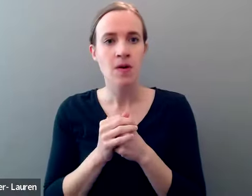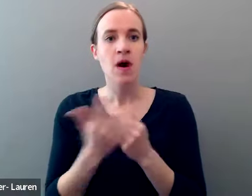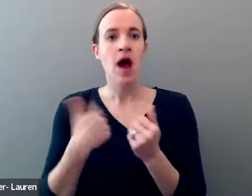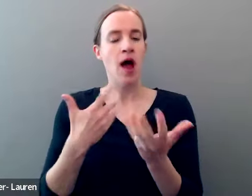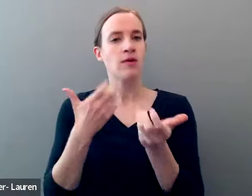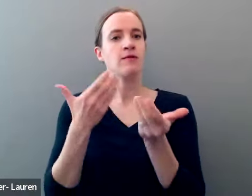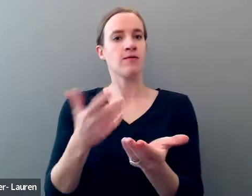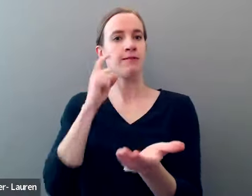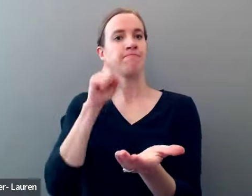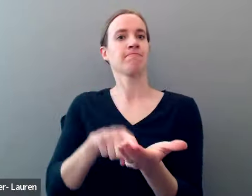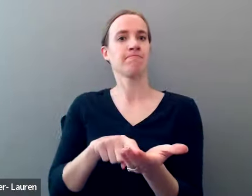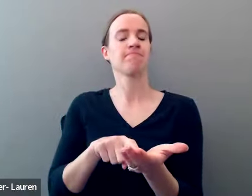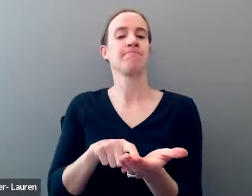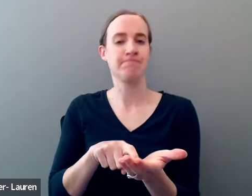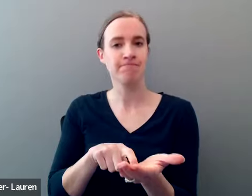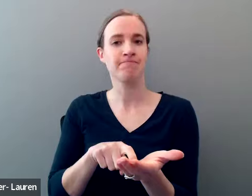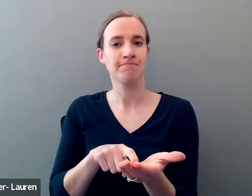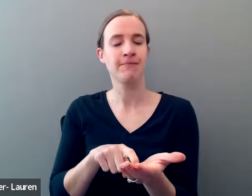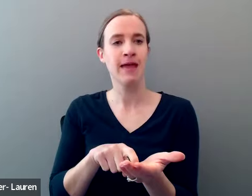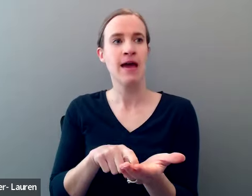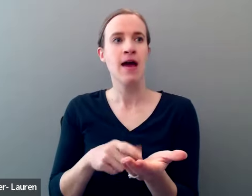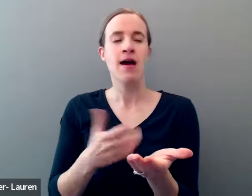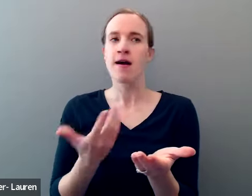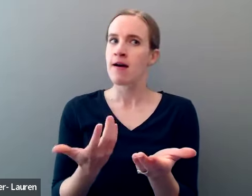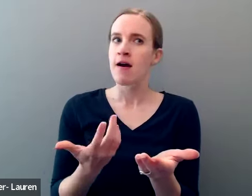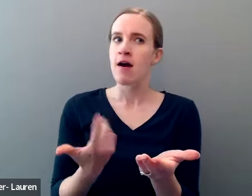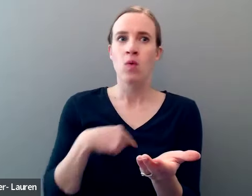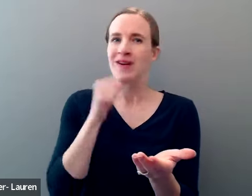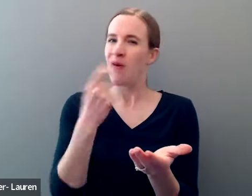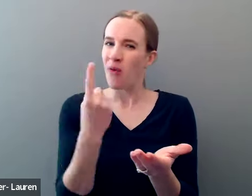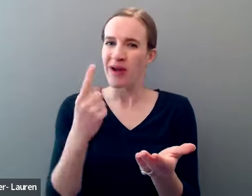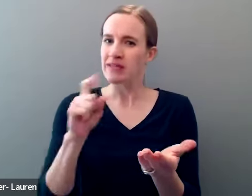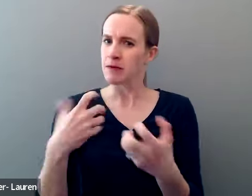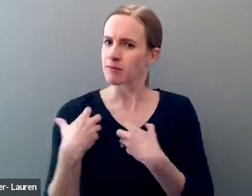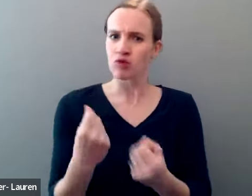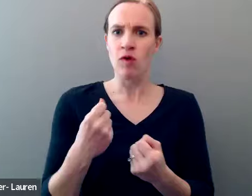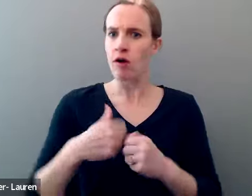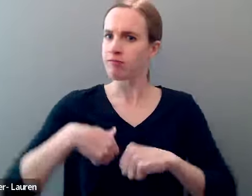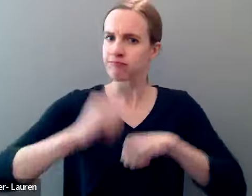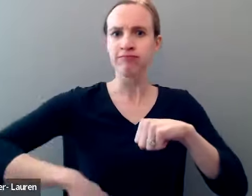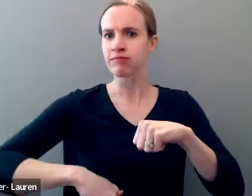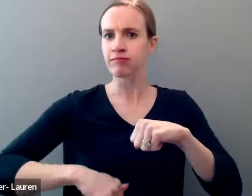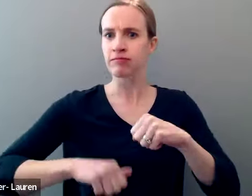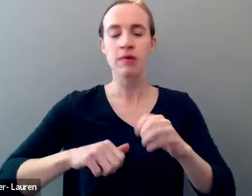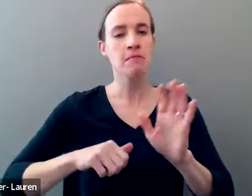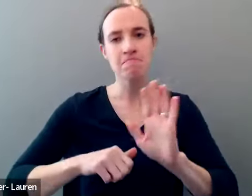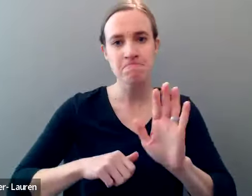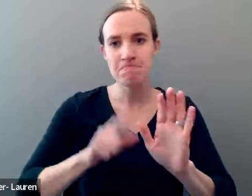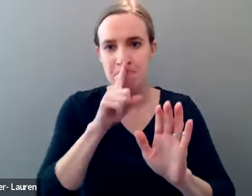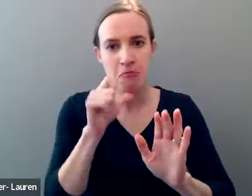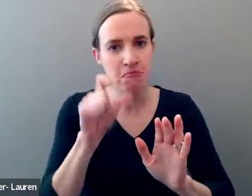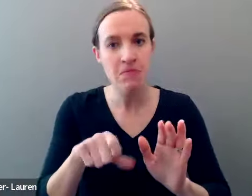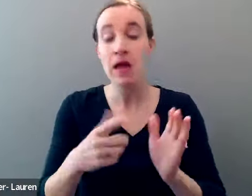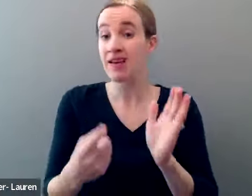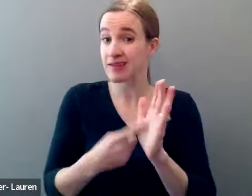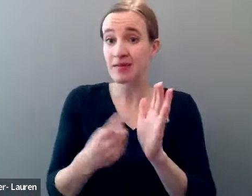space that we don't always have to be strong to be resilient. We can